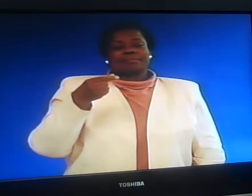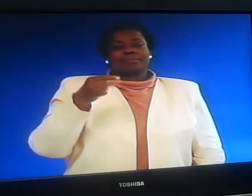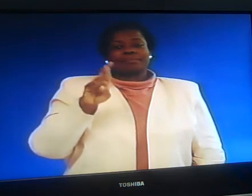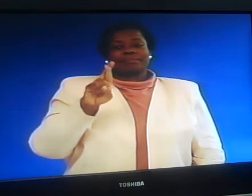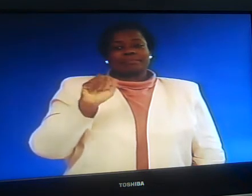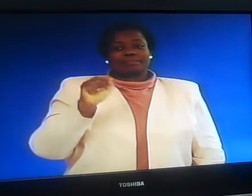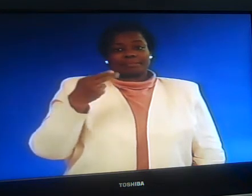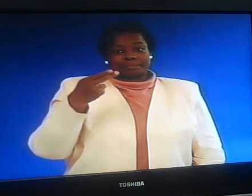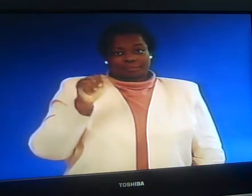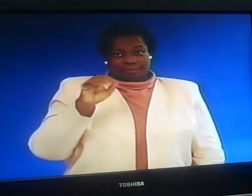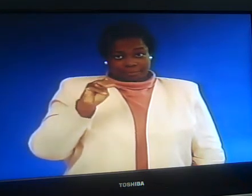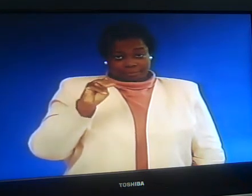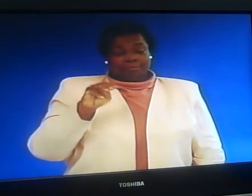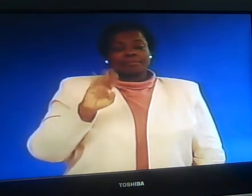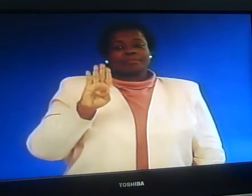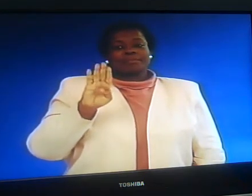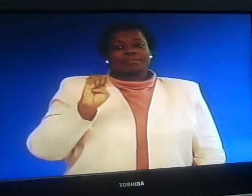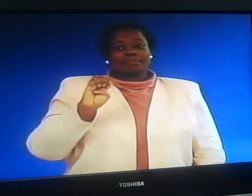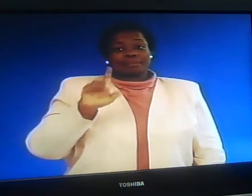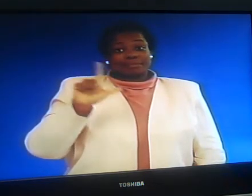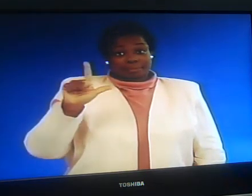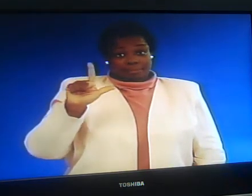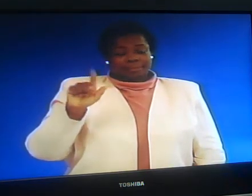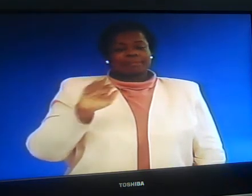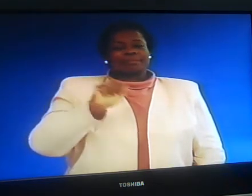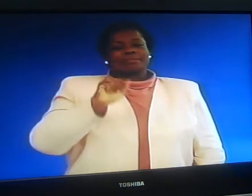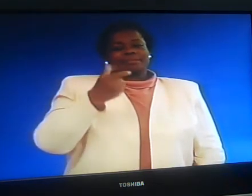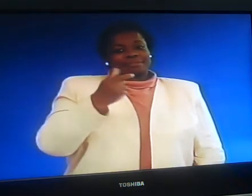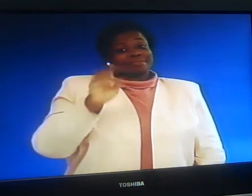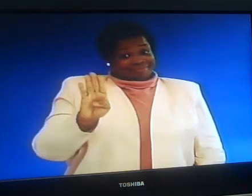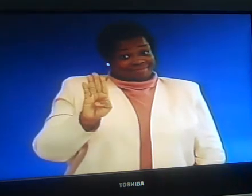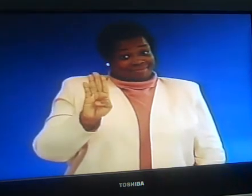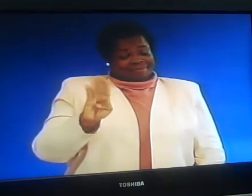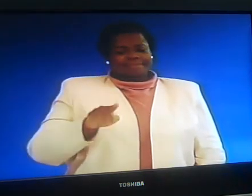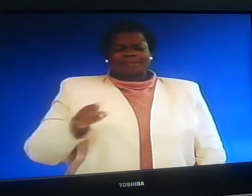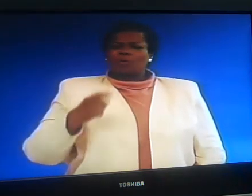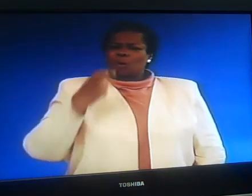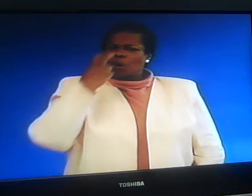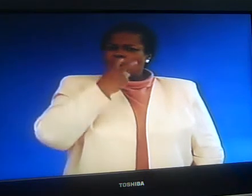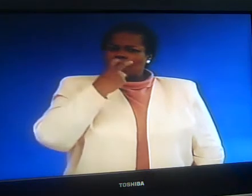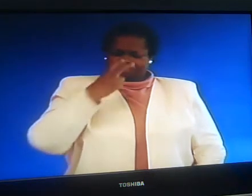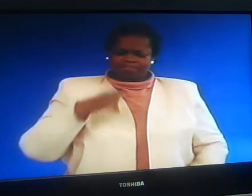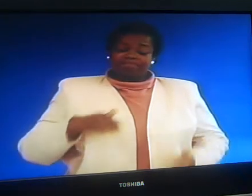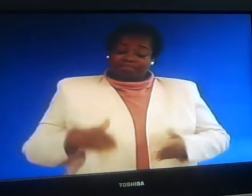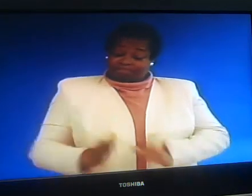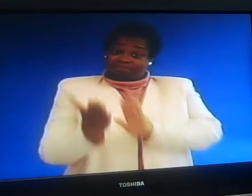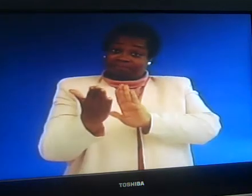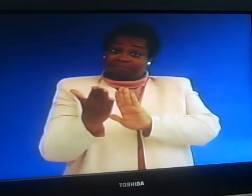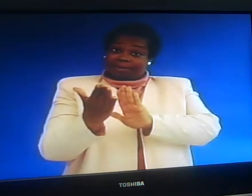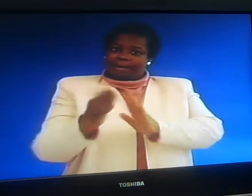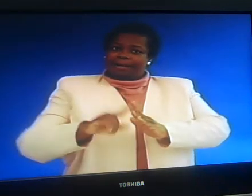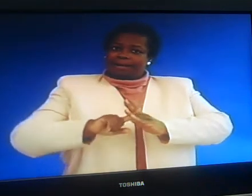And Alexander Graham Bell was the person who set that up. Or this is his sign